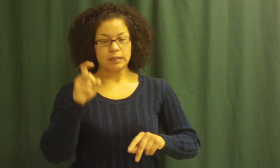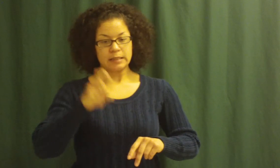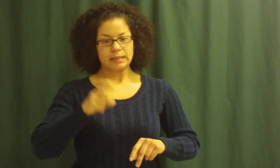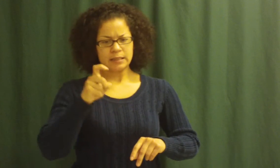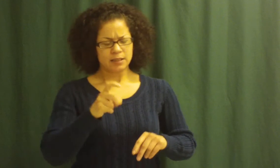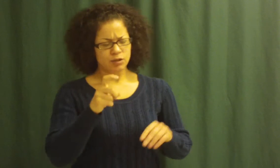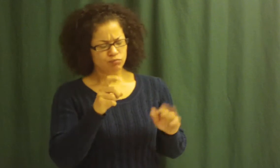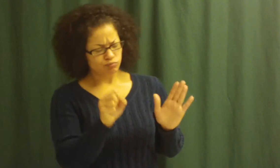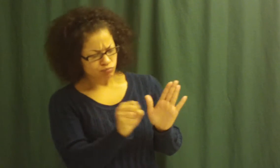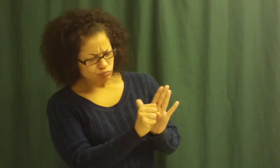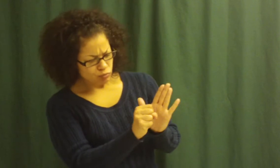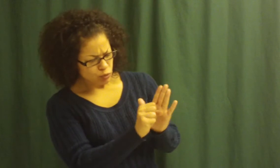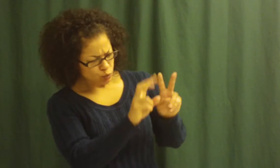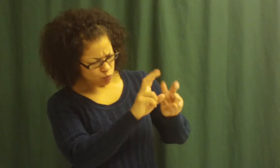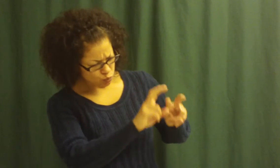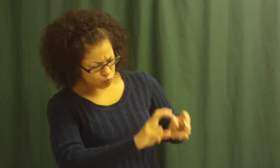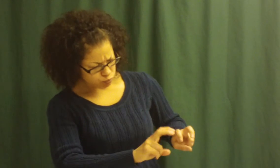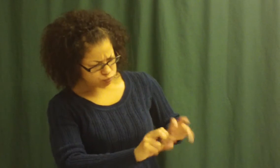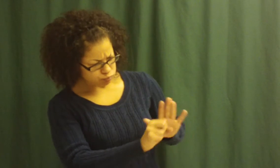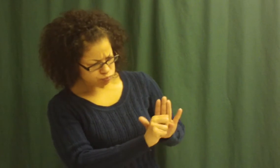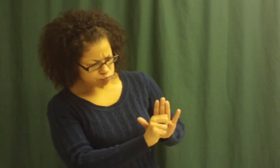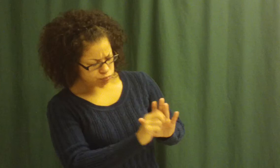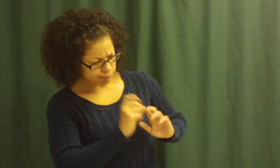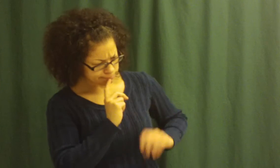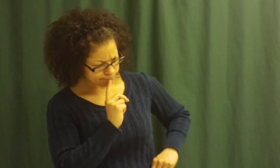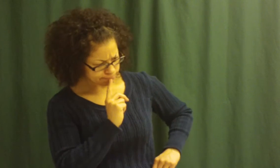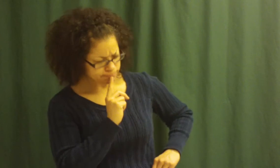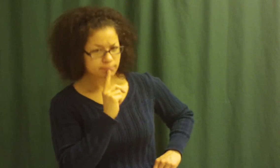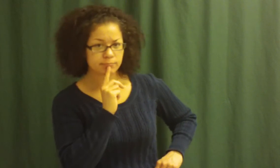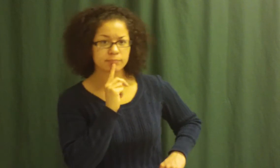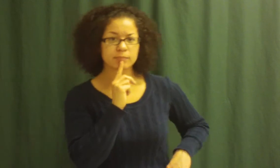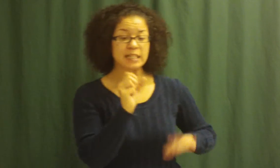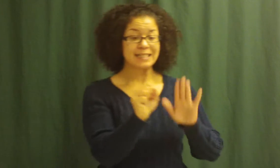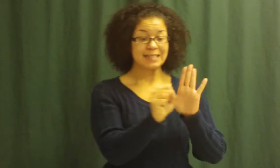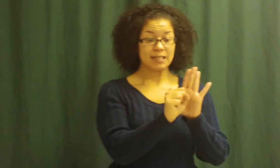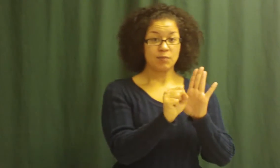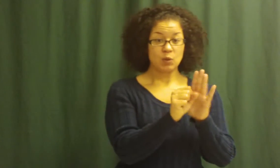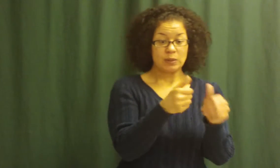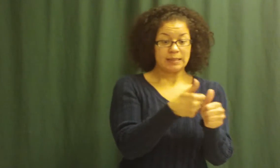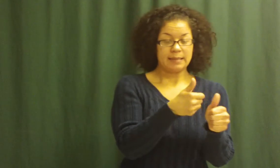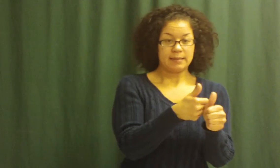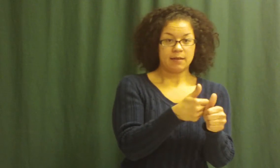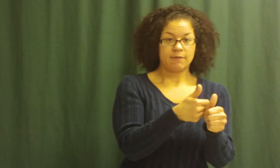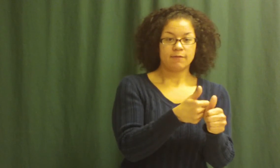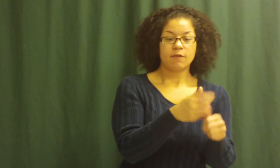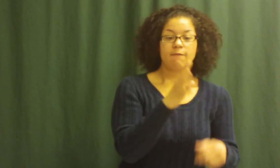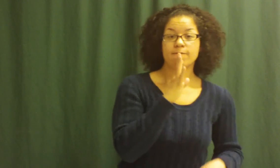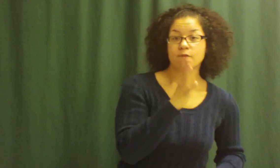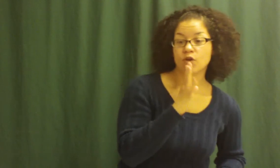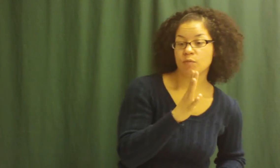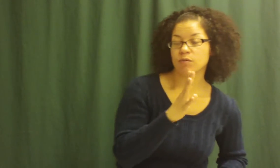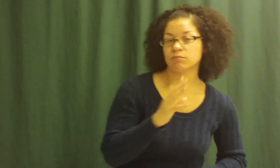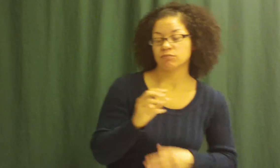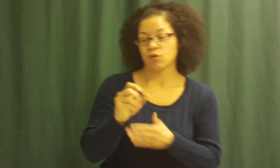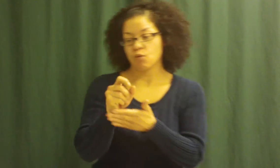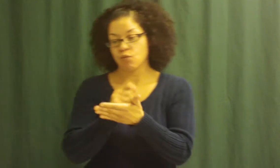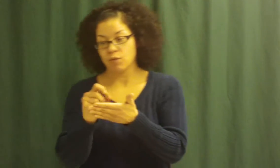Symbols occur in different forms: verbal or nonverbal, written or unwritten.